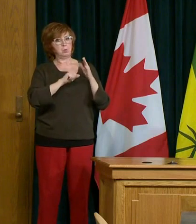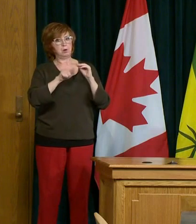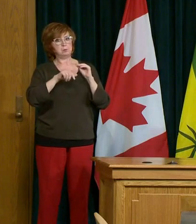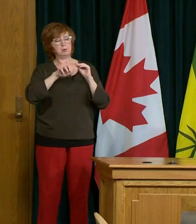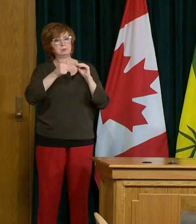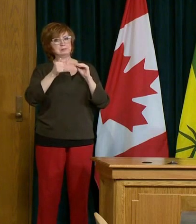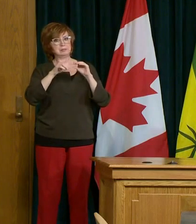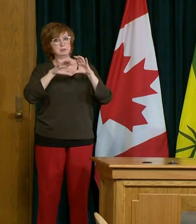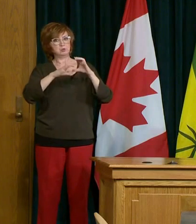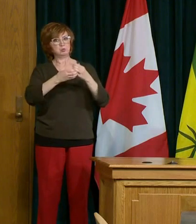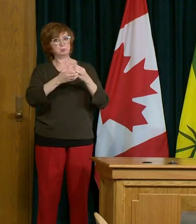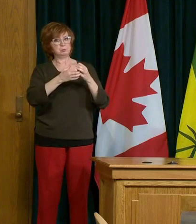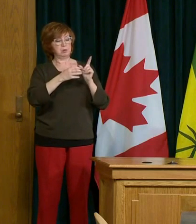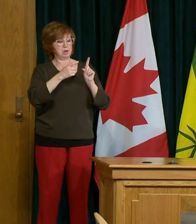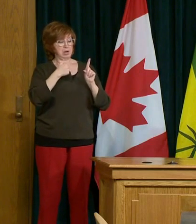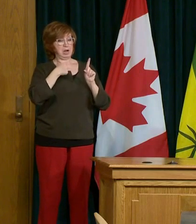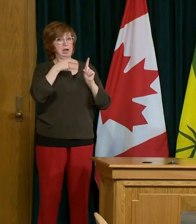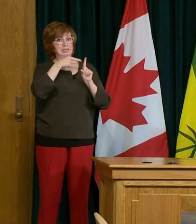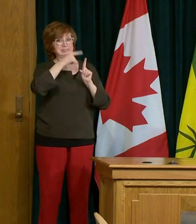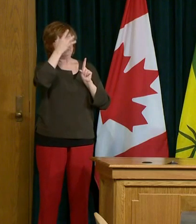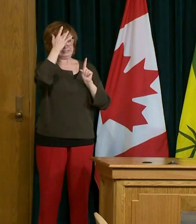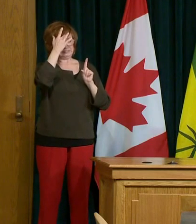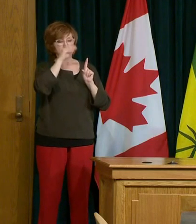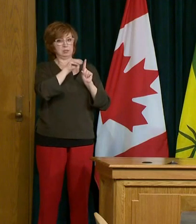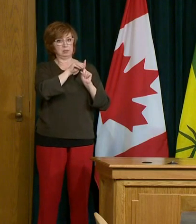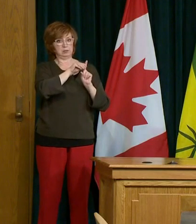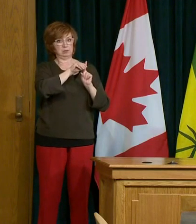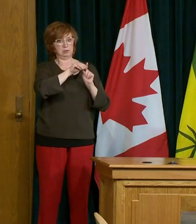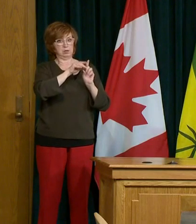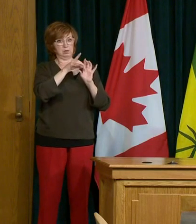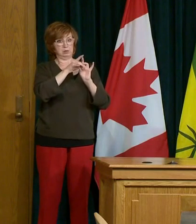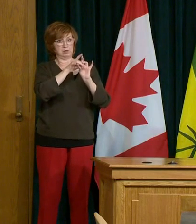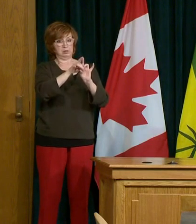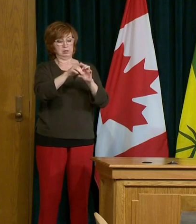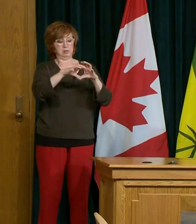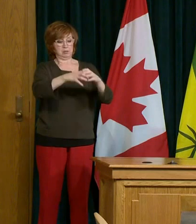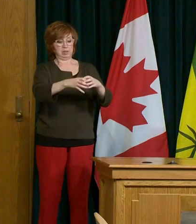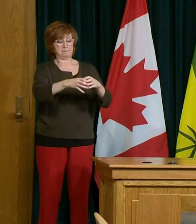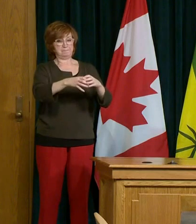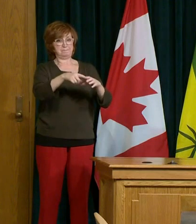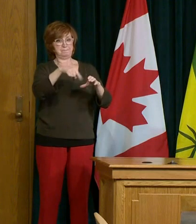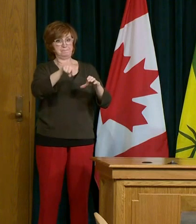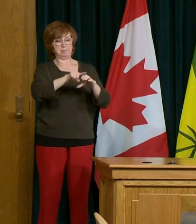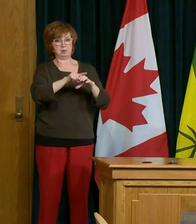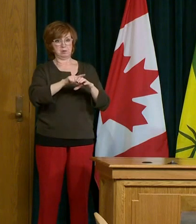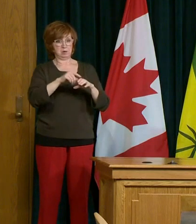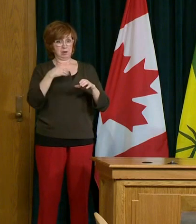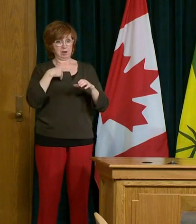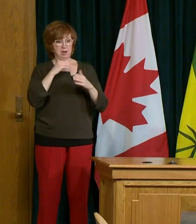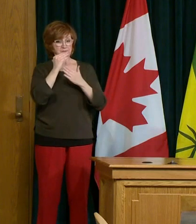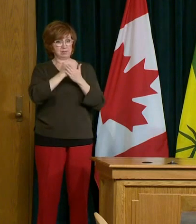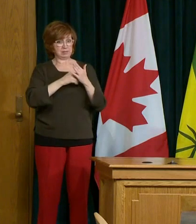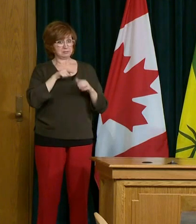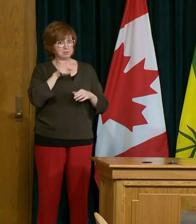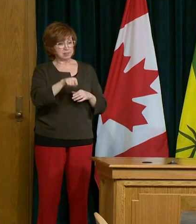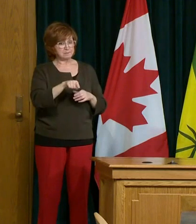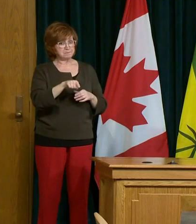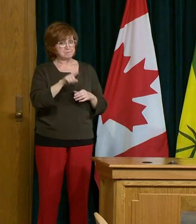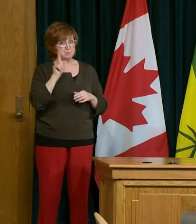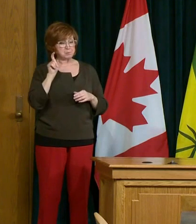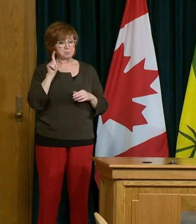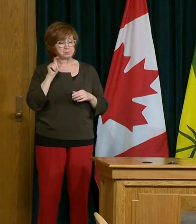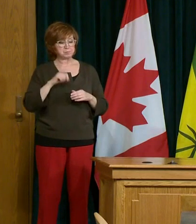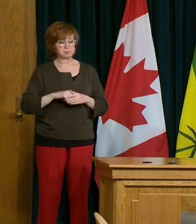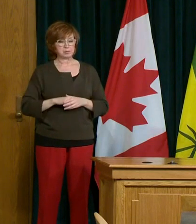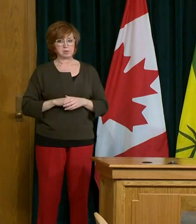we bring that together, all of the list of the people that we are identifying as being in contact with someone that's been positive with COVID-19